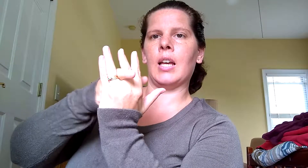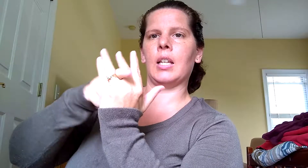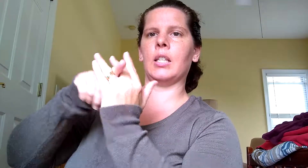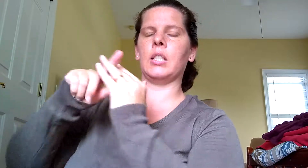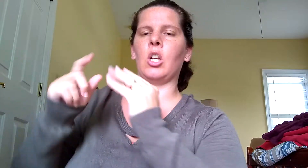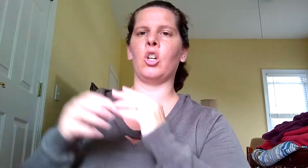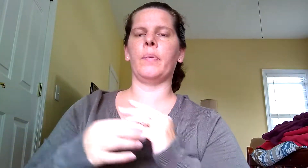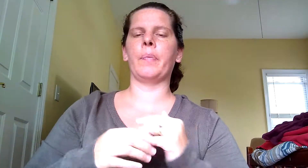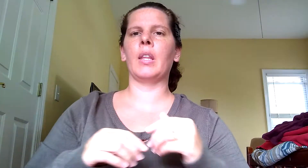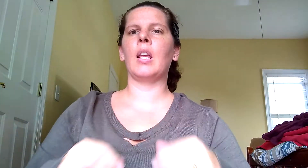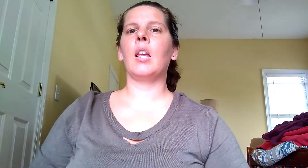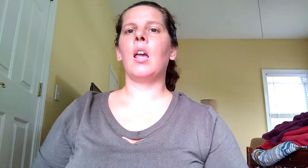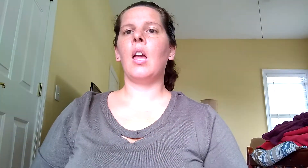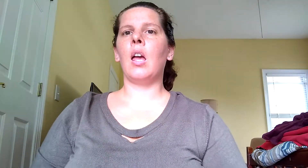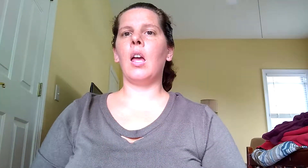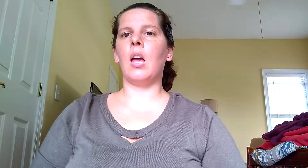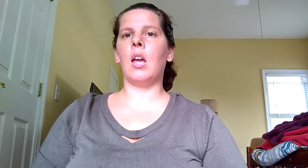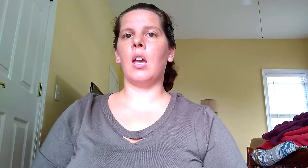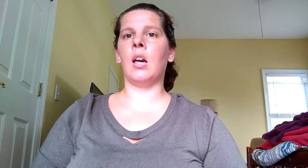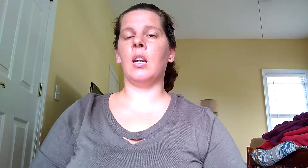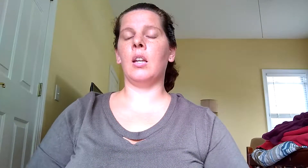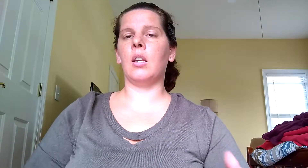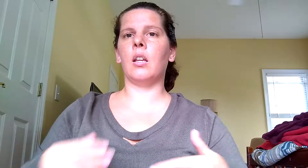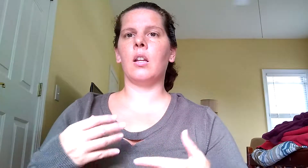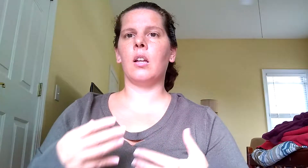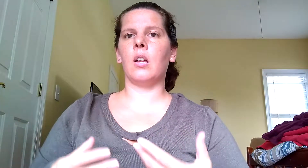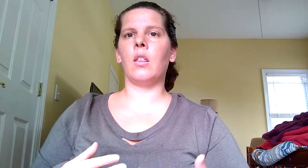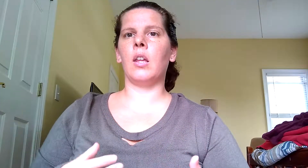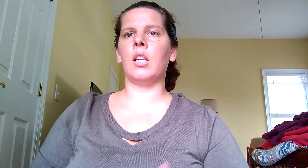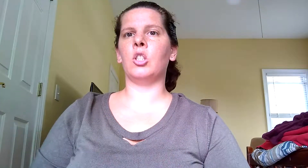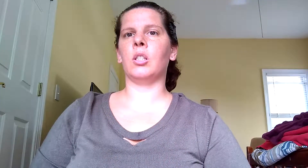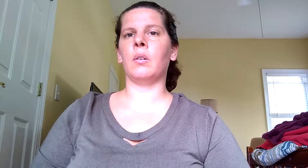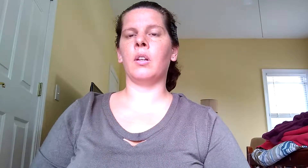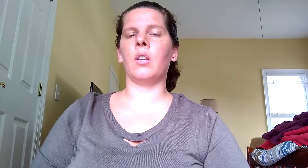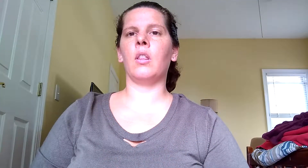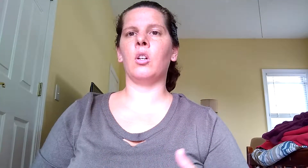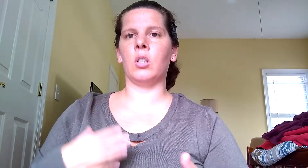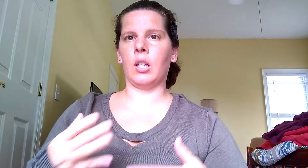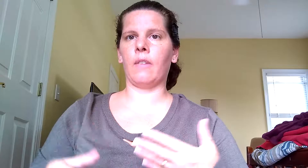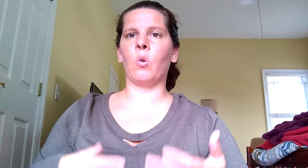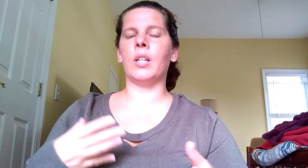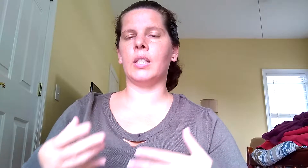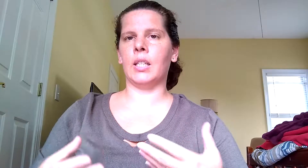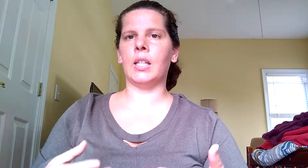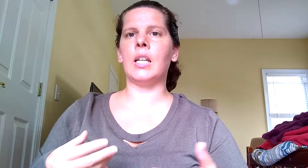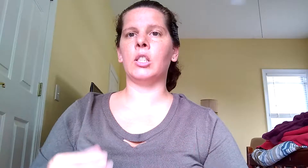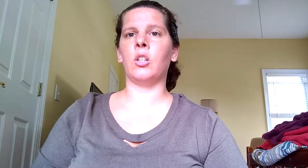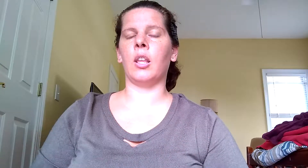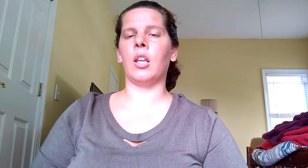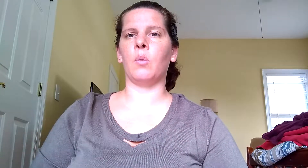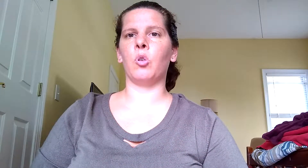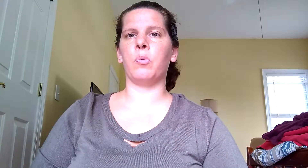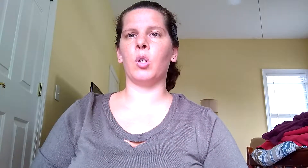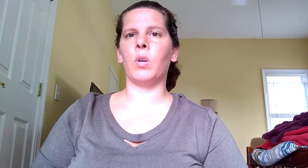like start. And then they'll of course answer the appropriate